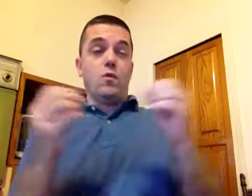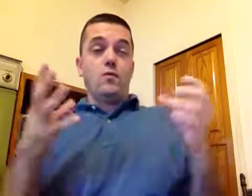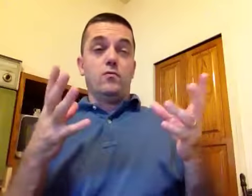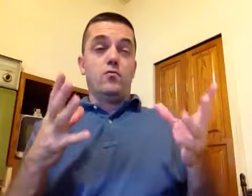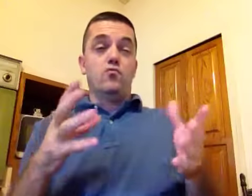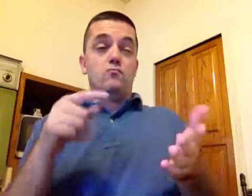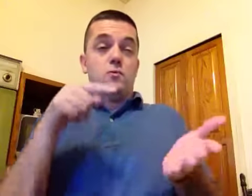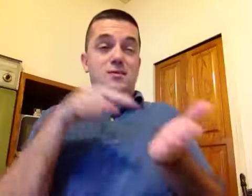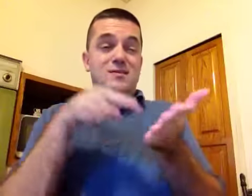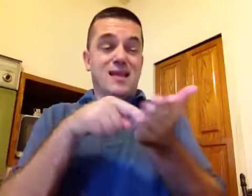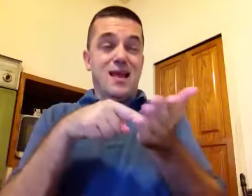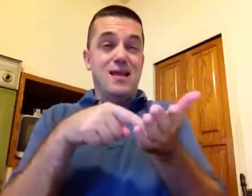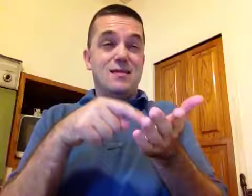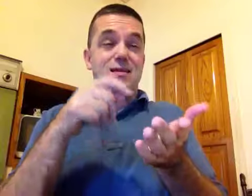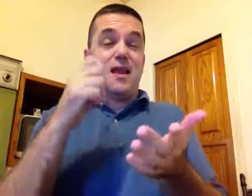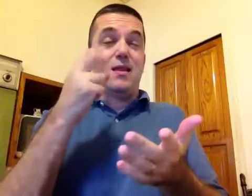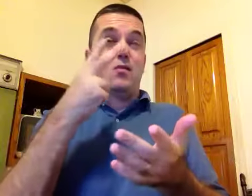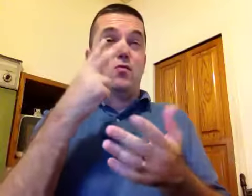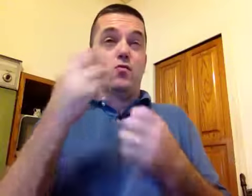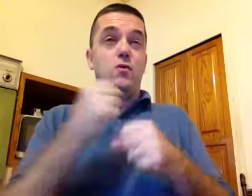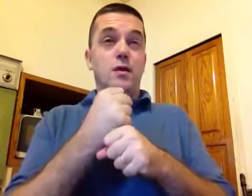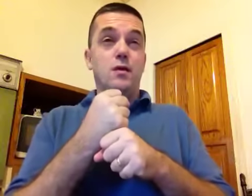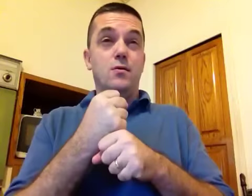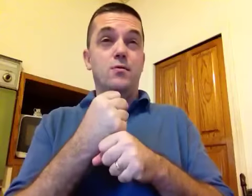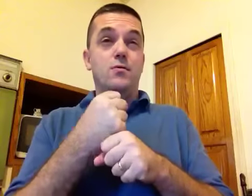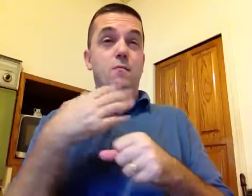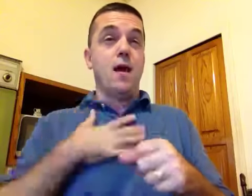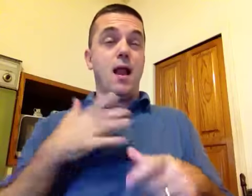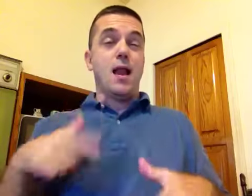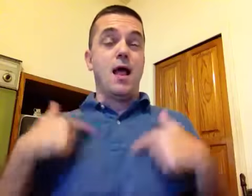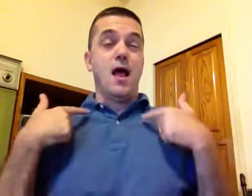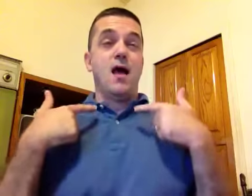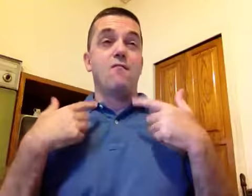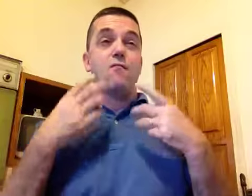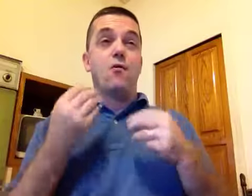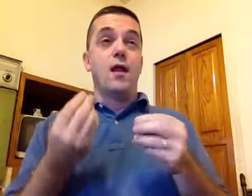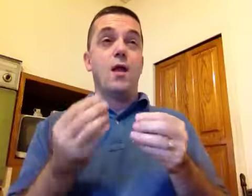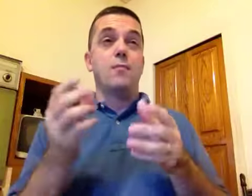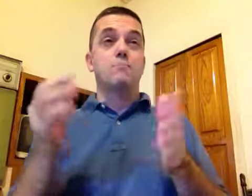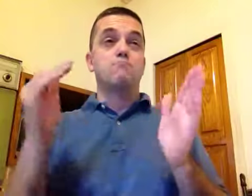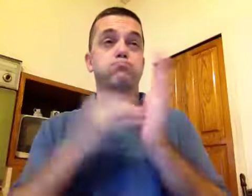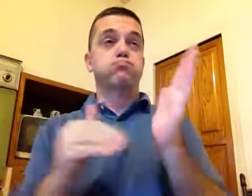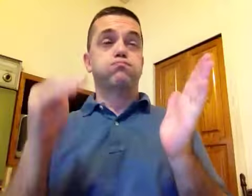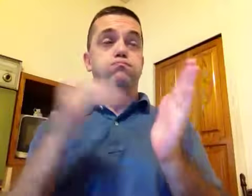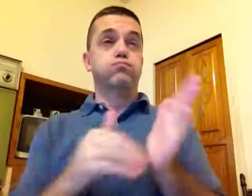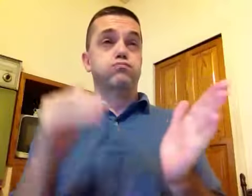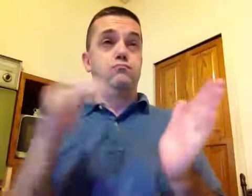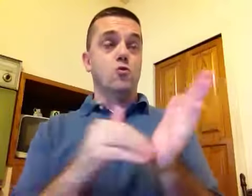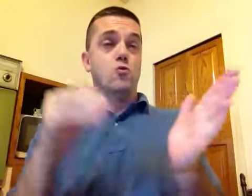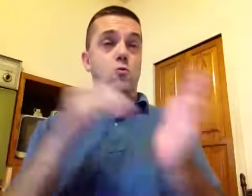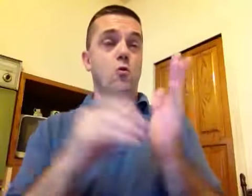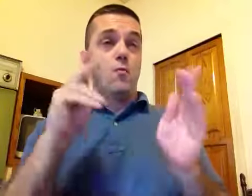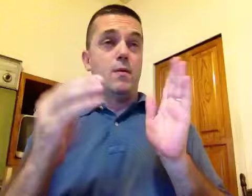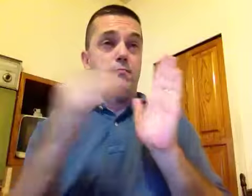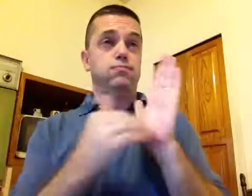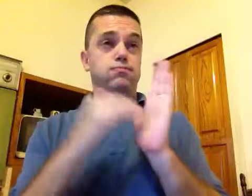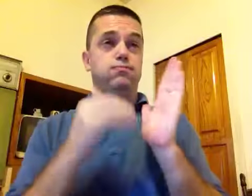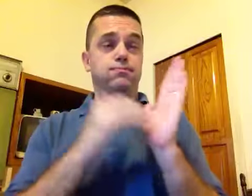of my life losing everything I owned. I was being sued, I was being foreclosed on, and finally I was bankrupt with a brand new baby